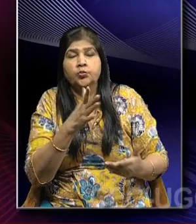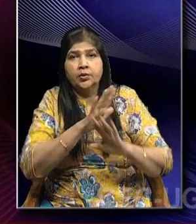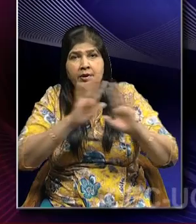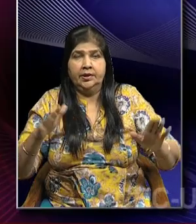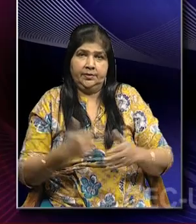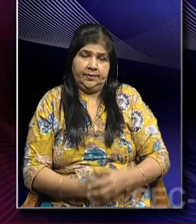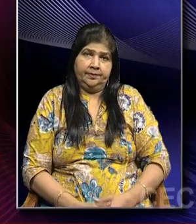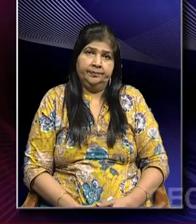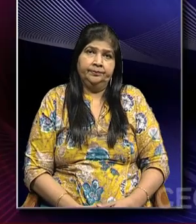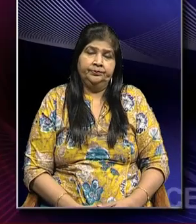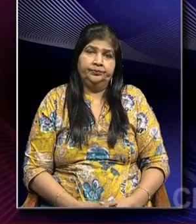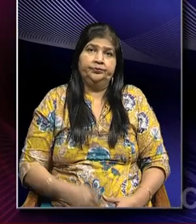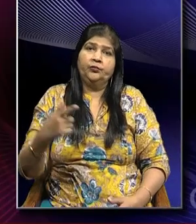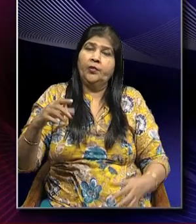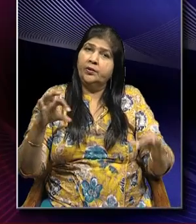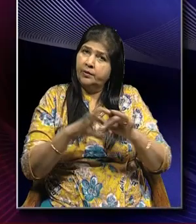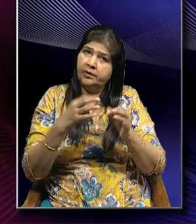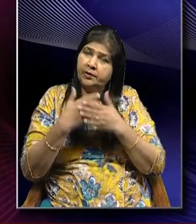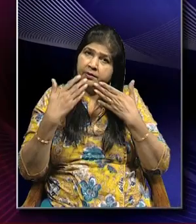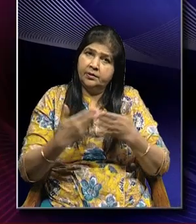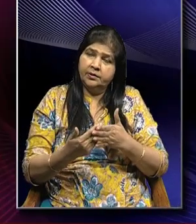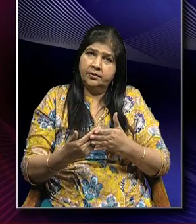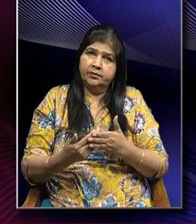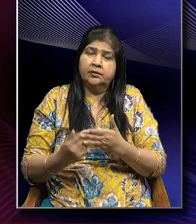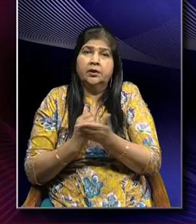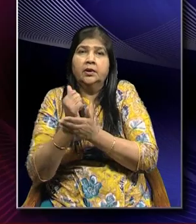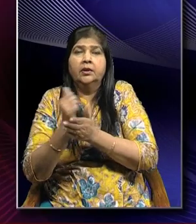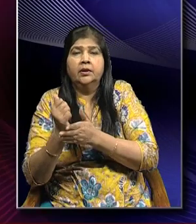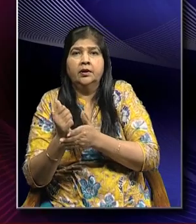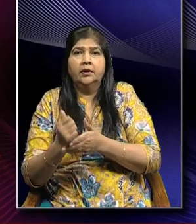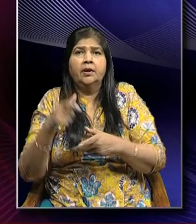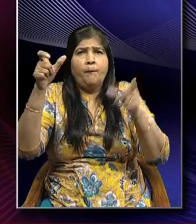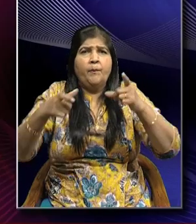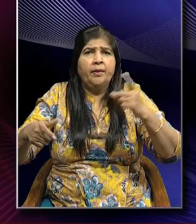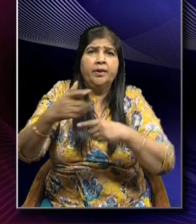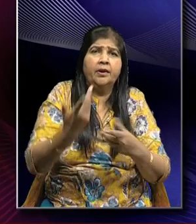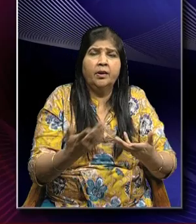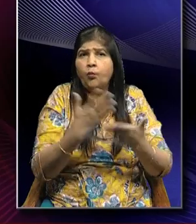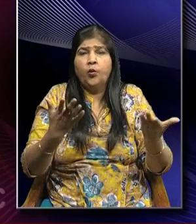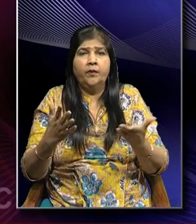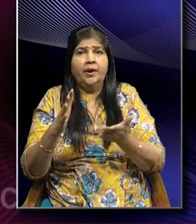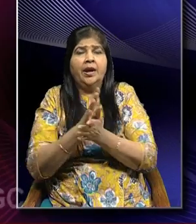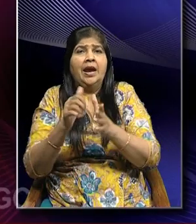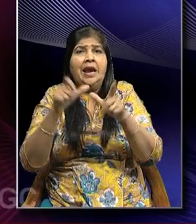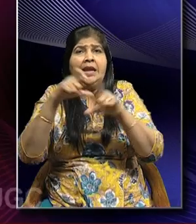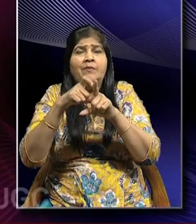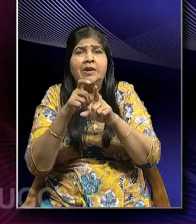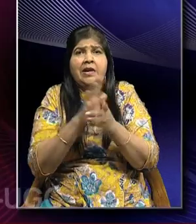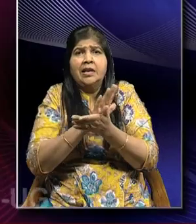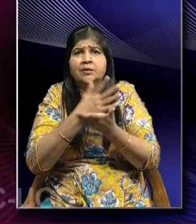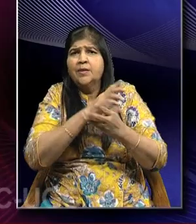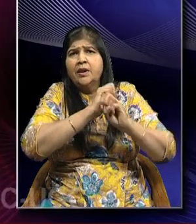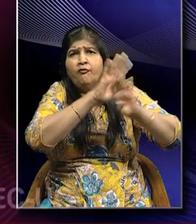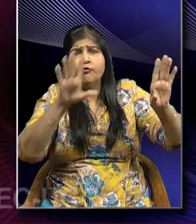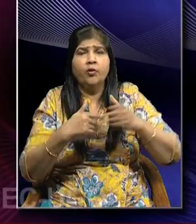transparent. So when you are engaging in and trying to influence public, whatever advertisement you are floating,